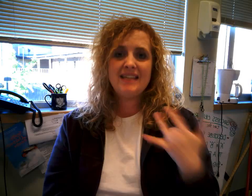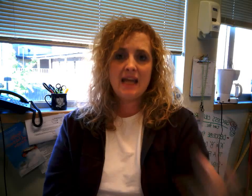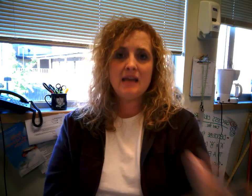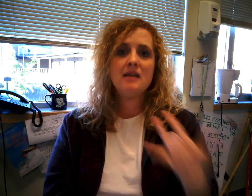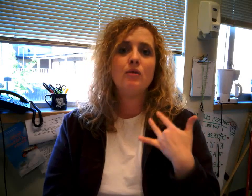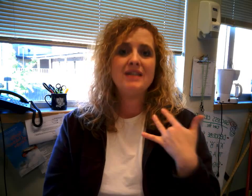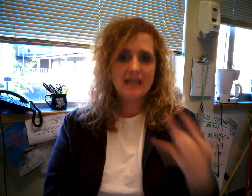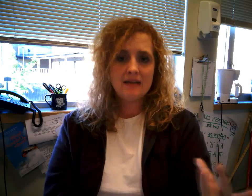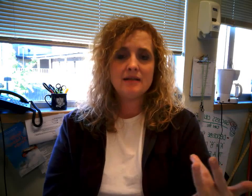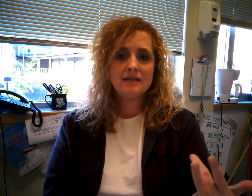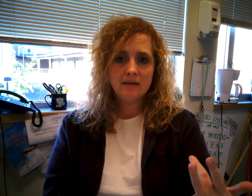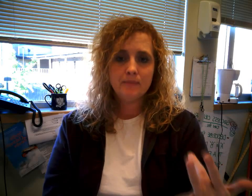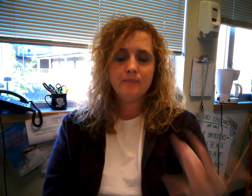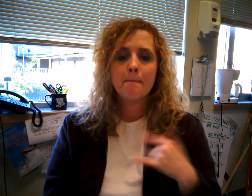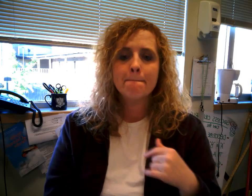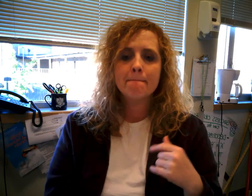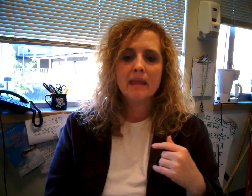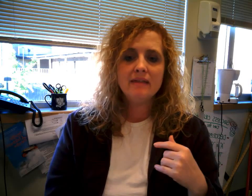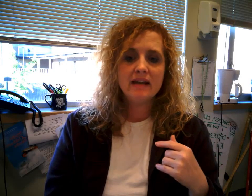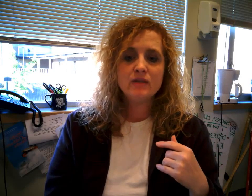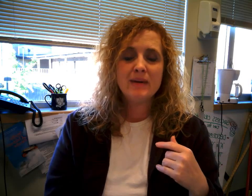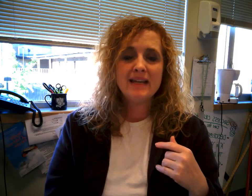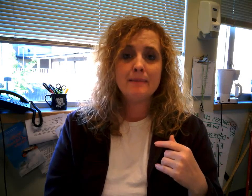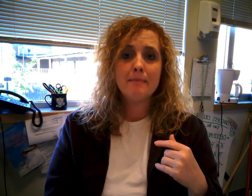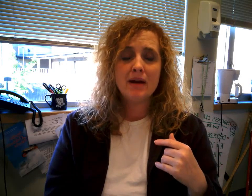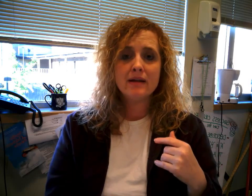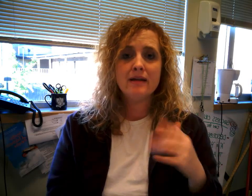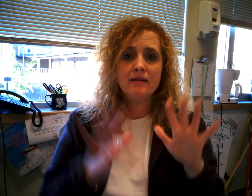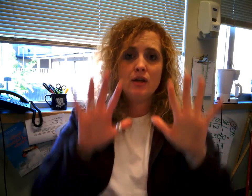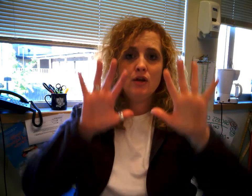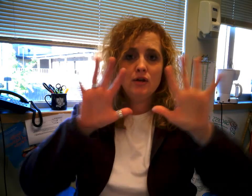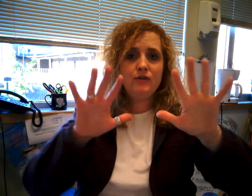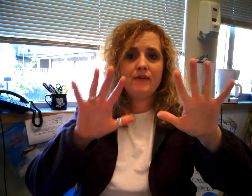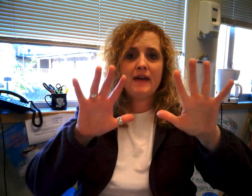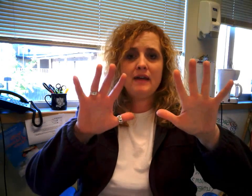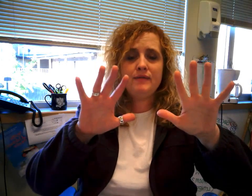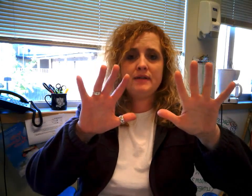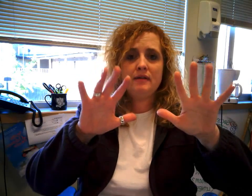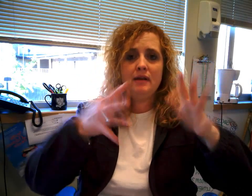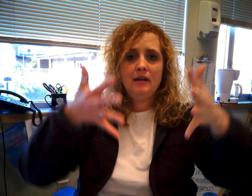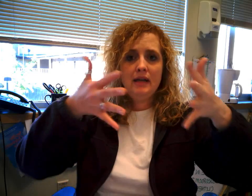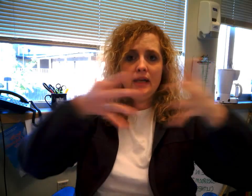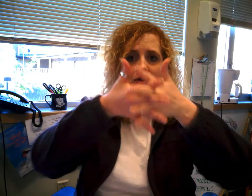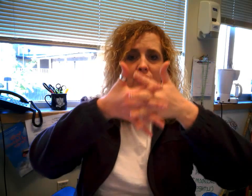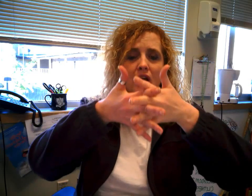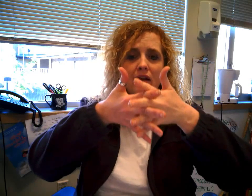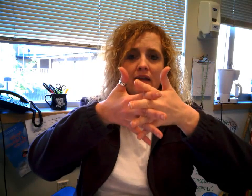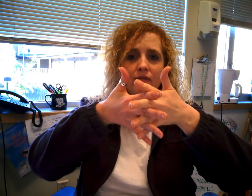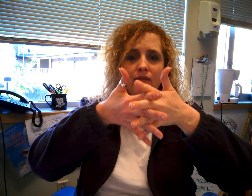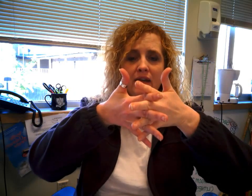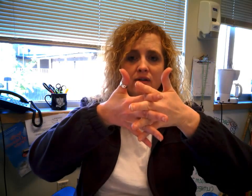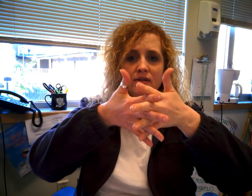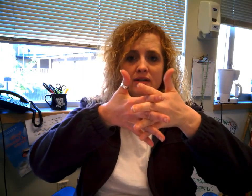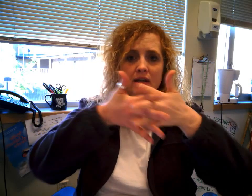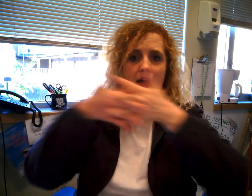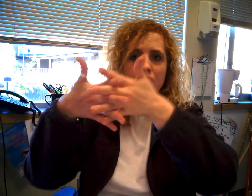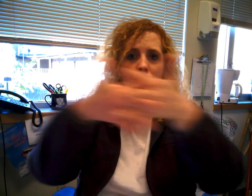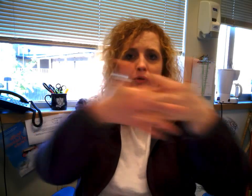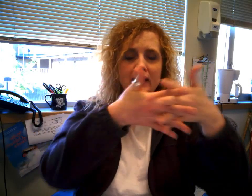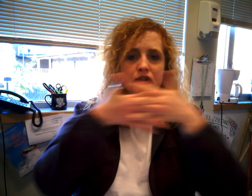those two Ks flip. So if I'm borrowing something, my fingers are facing out towards